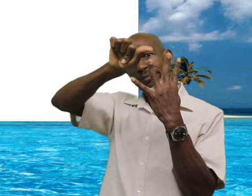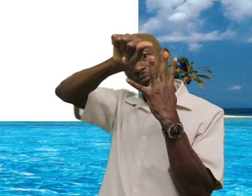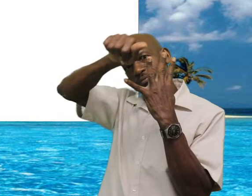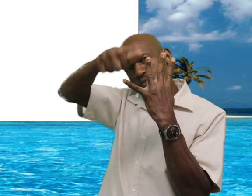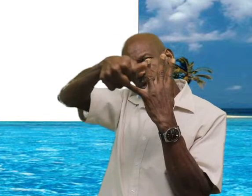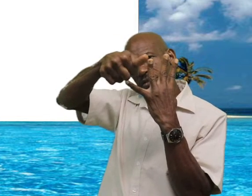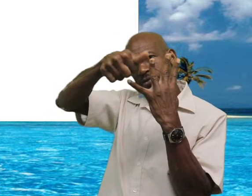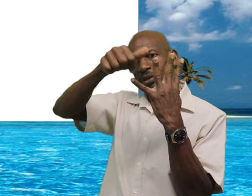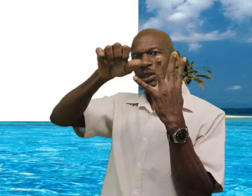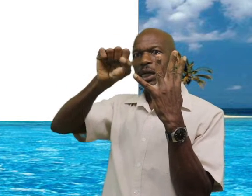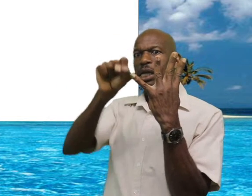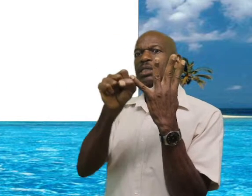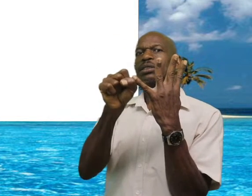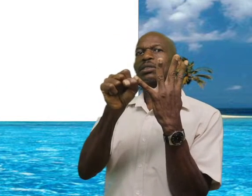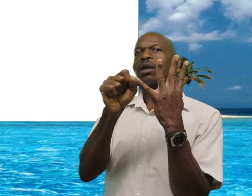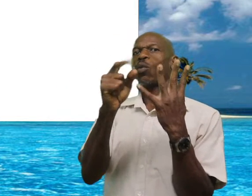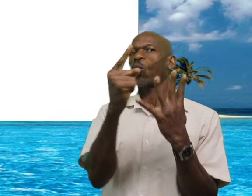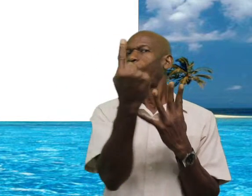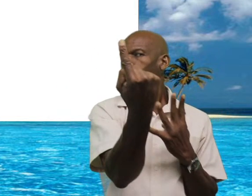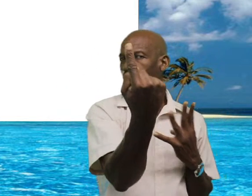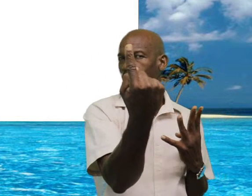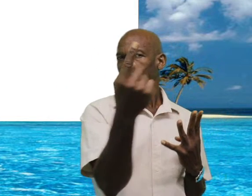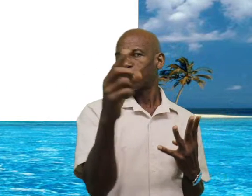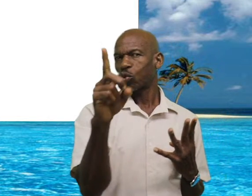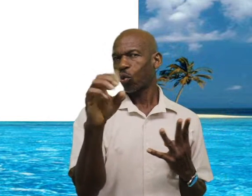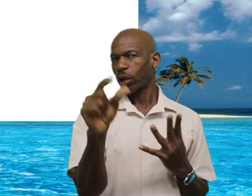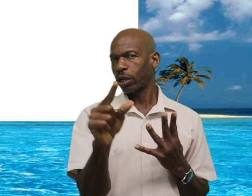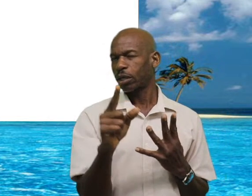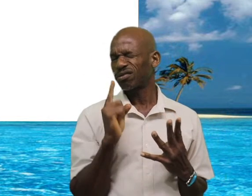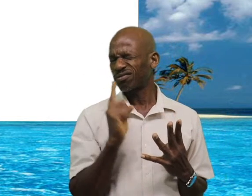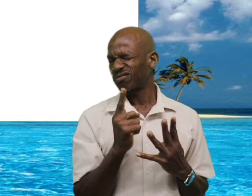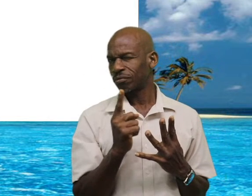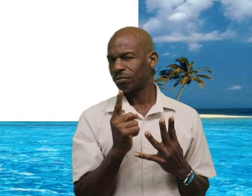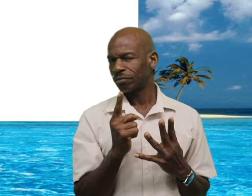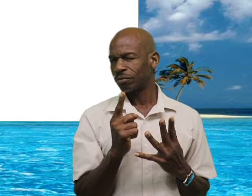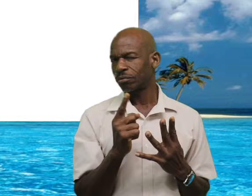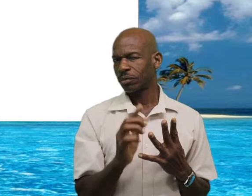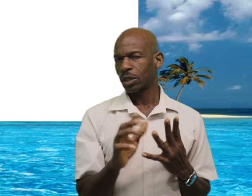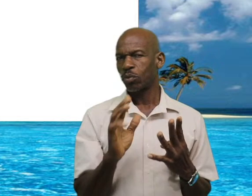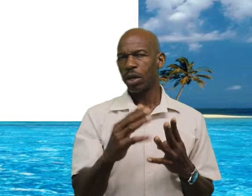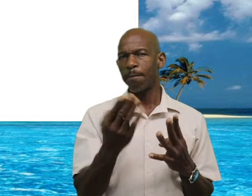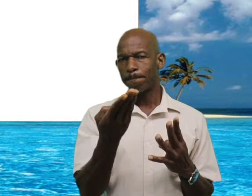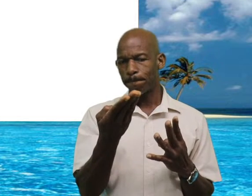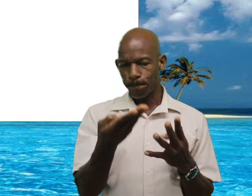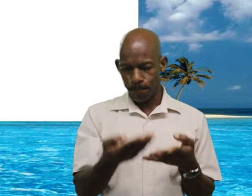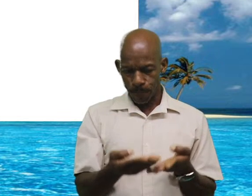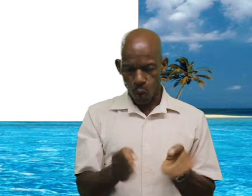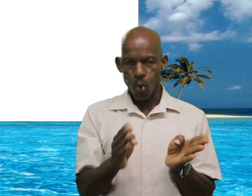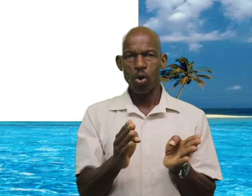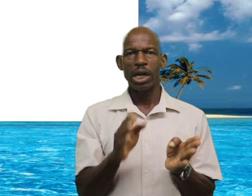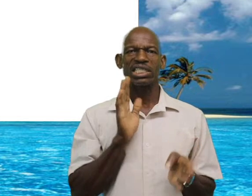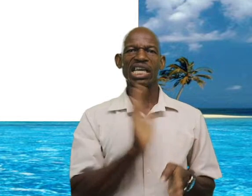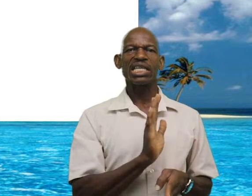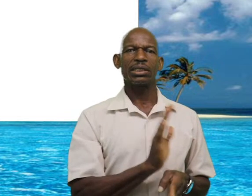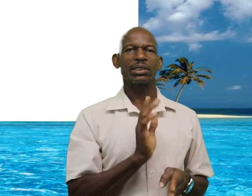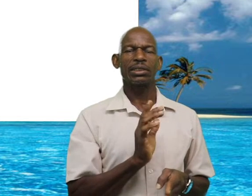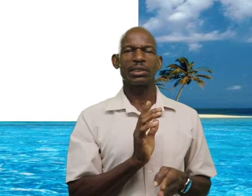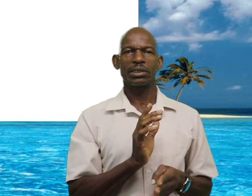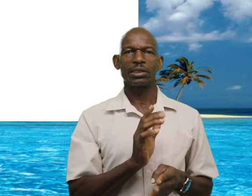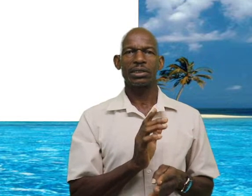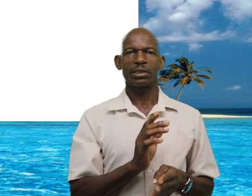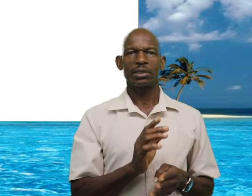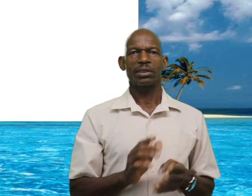I'm going to say the same thing, pen. So the pen belongs to more than one girl. And the word girls